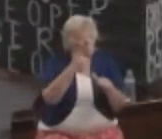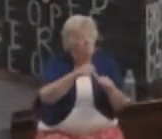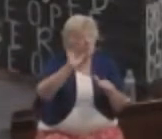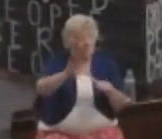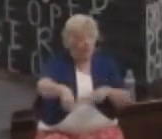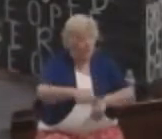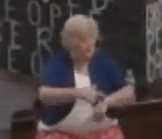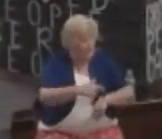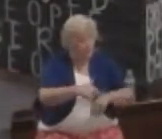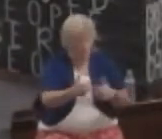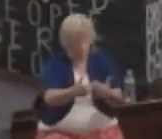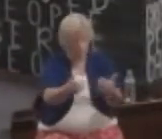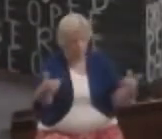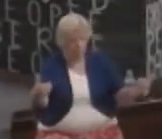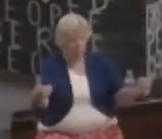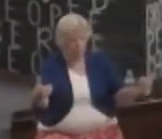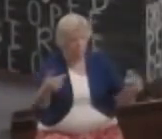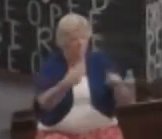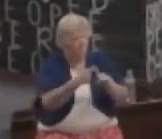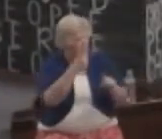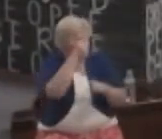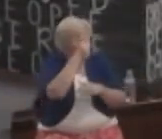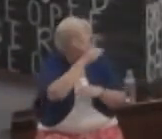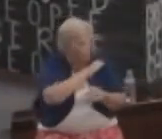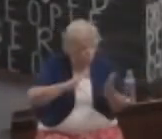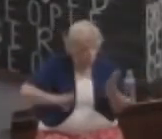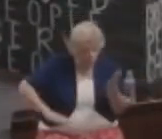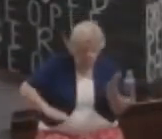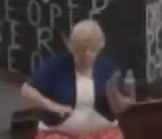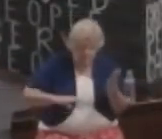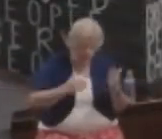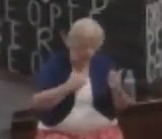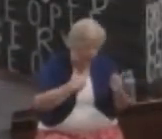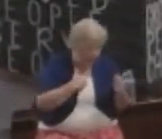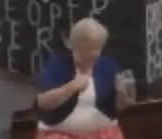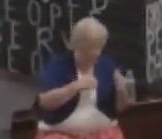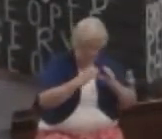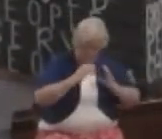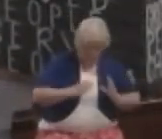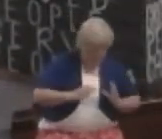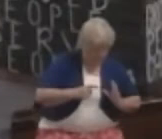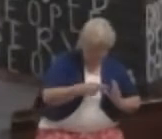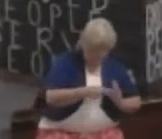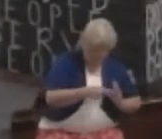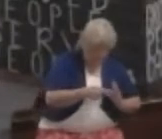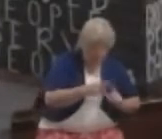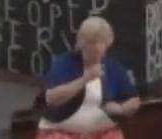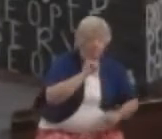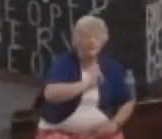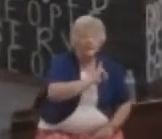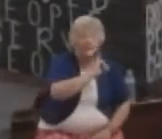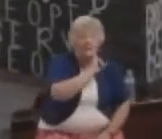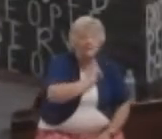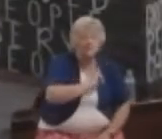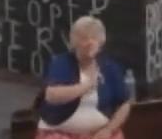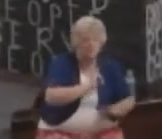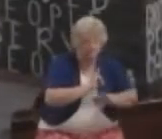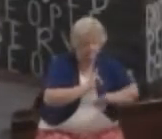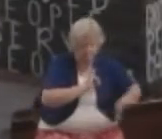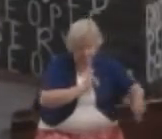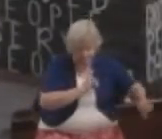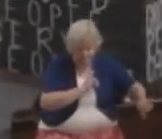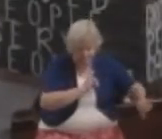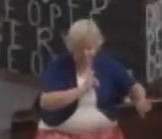you were separated from Christ, excluded from citizenship in Israel and foreigners to the covenants